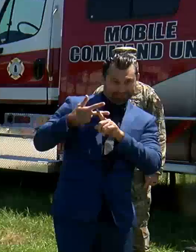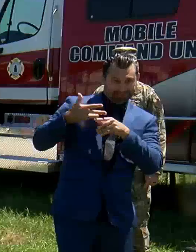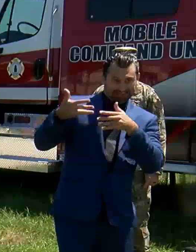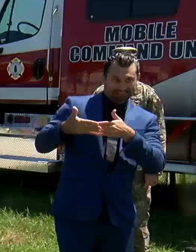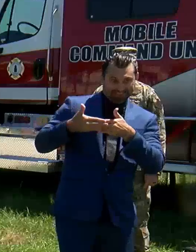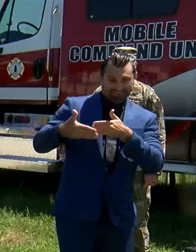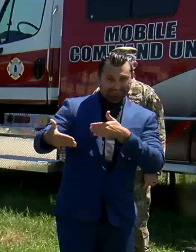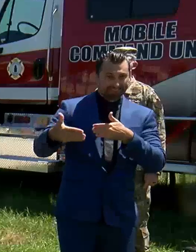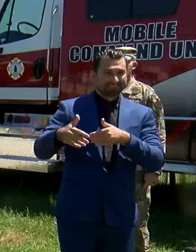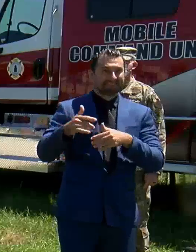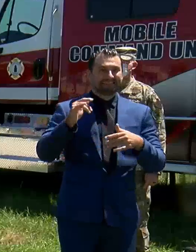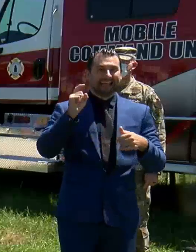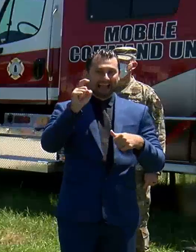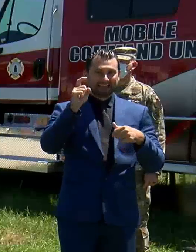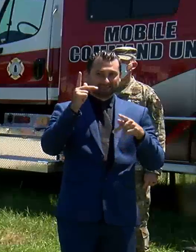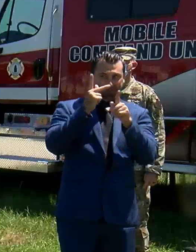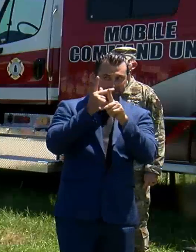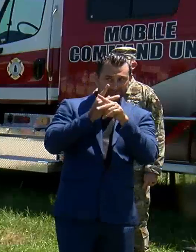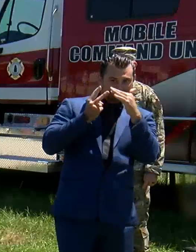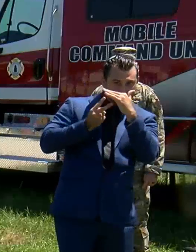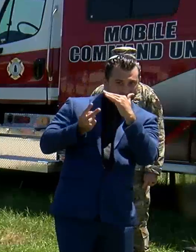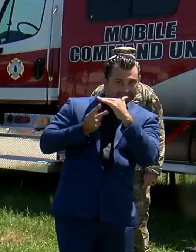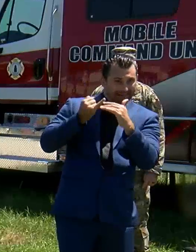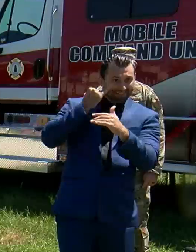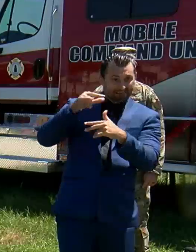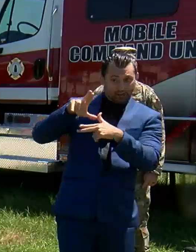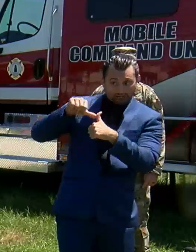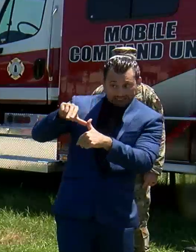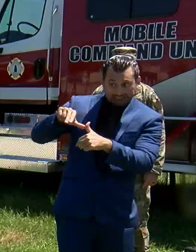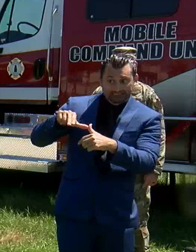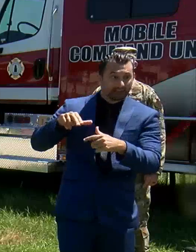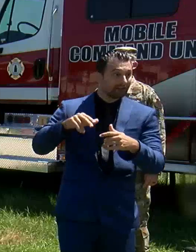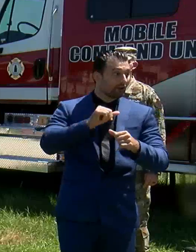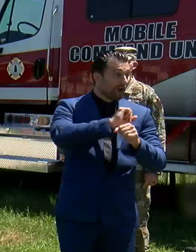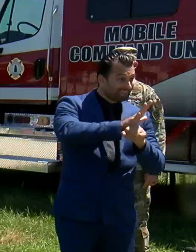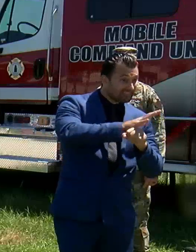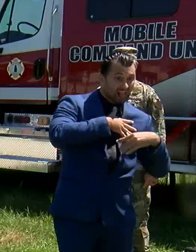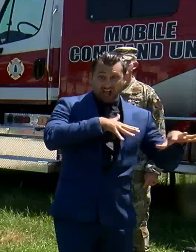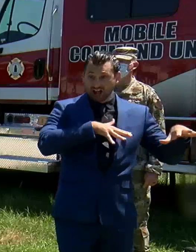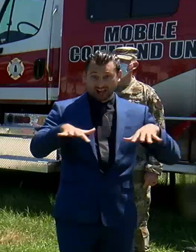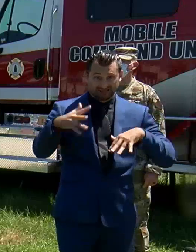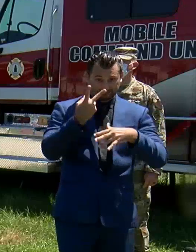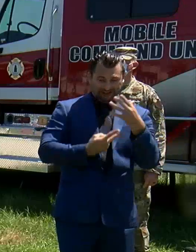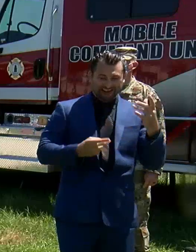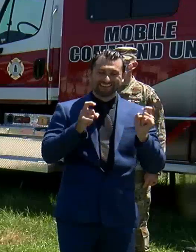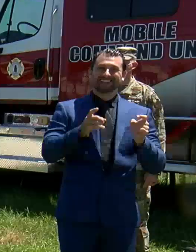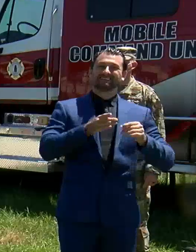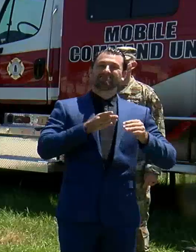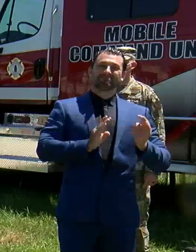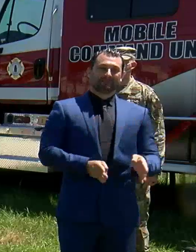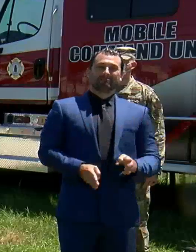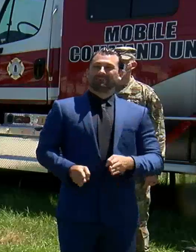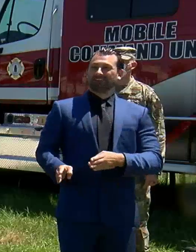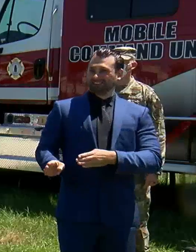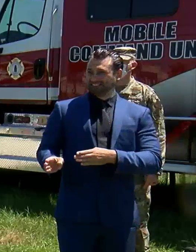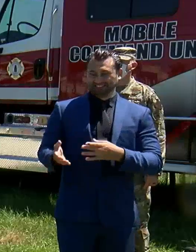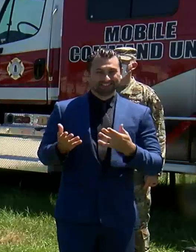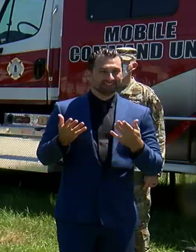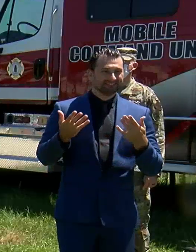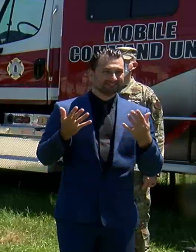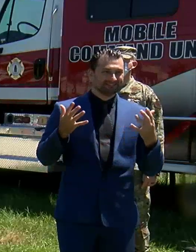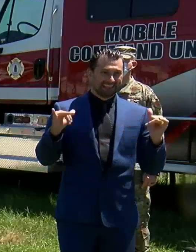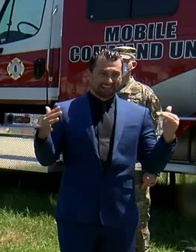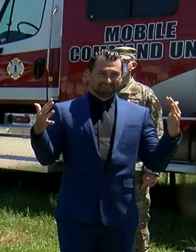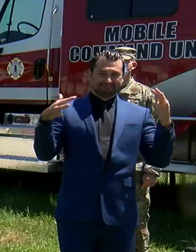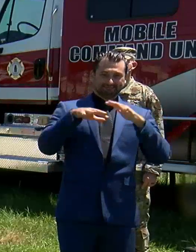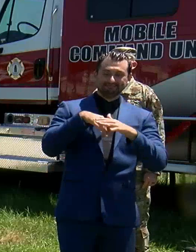some capacity. So how do you deal with hurricane issues? Jared's been working with FEMA on it. We've got a great ideas,